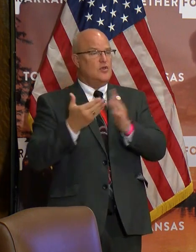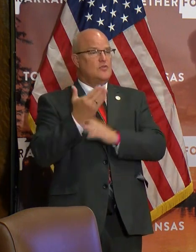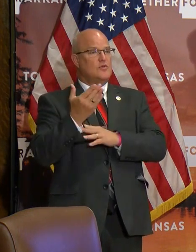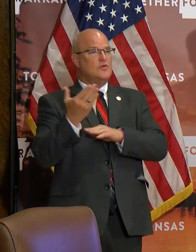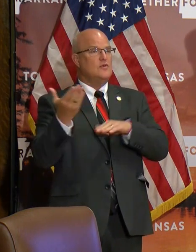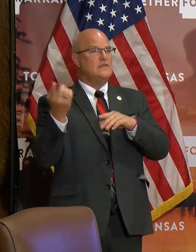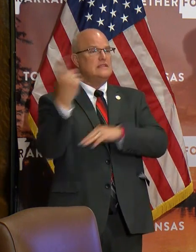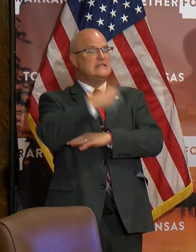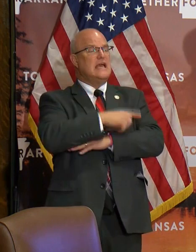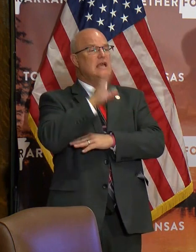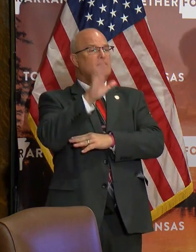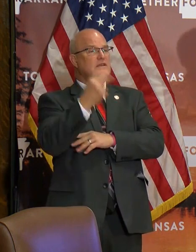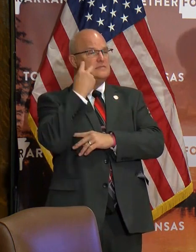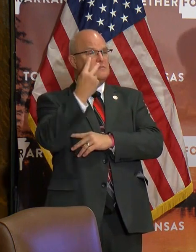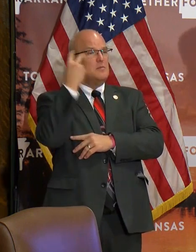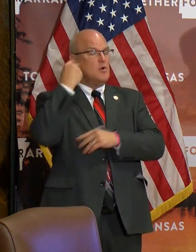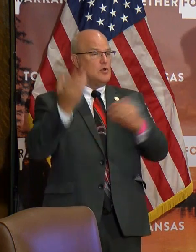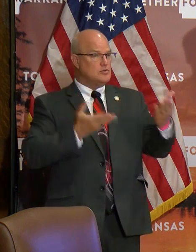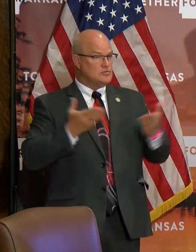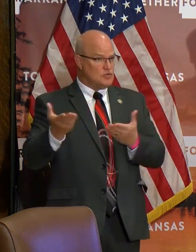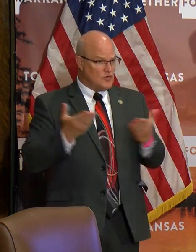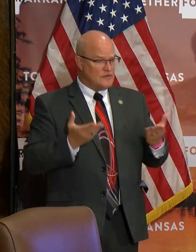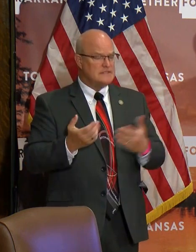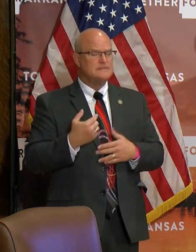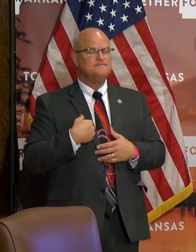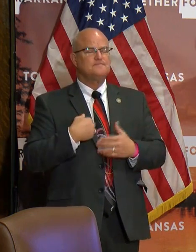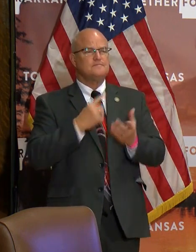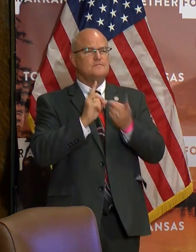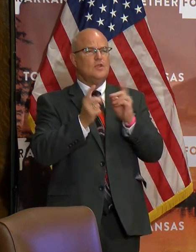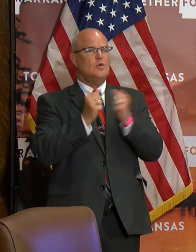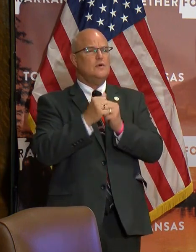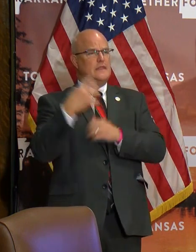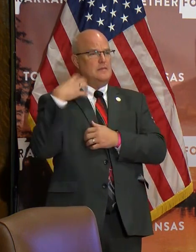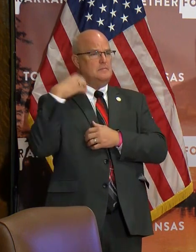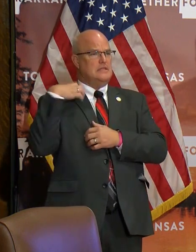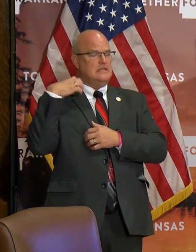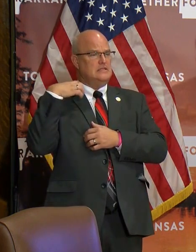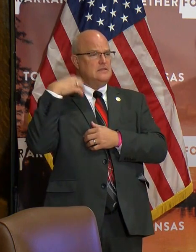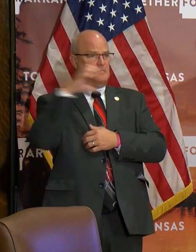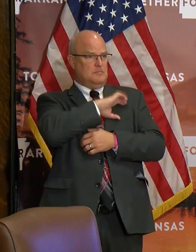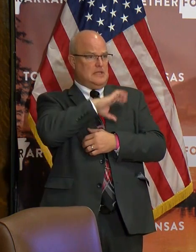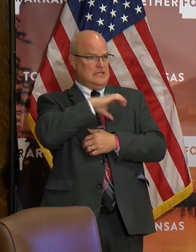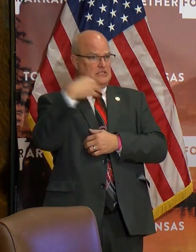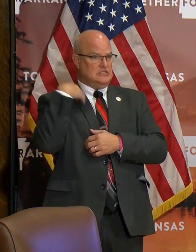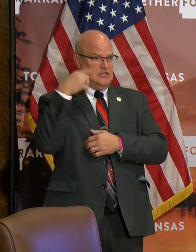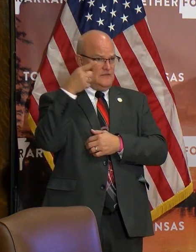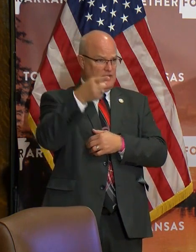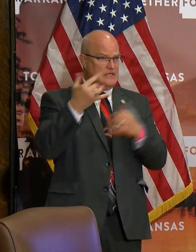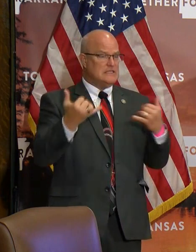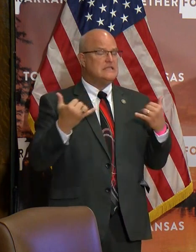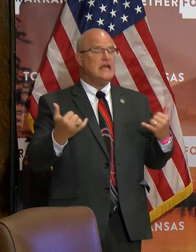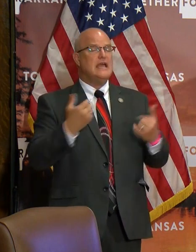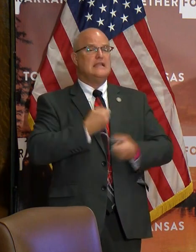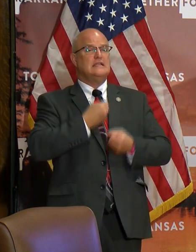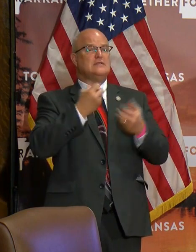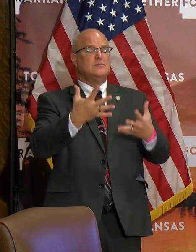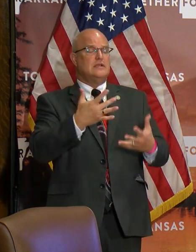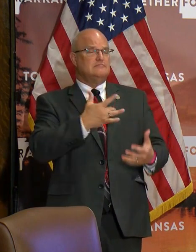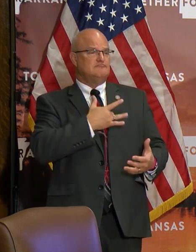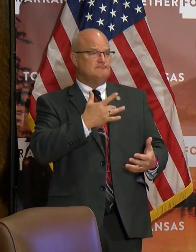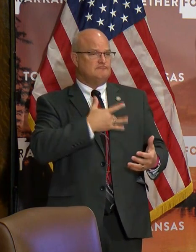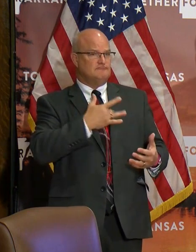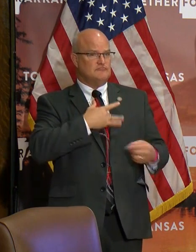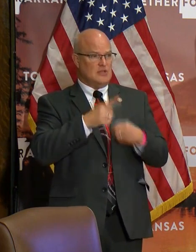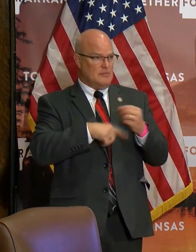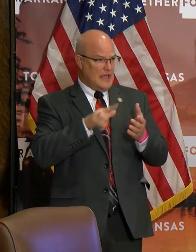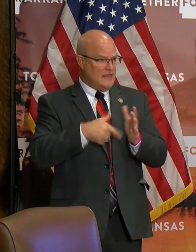his memorial service. And I talked to the police chief today and expressed our heartache